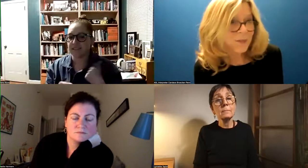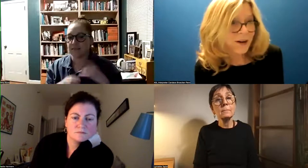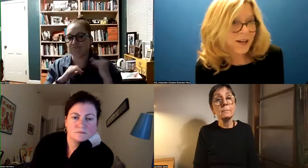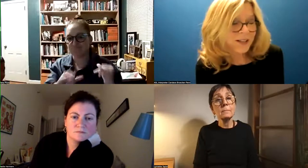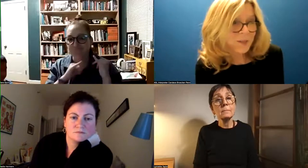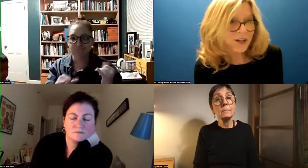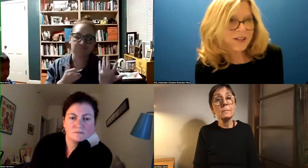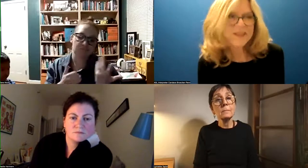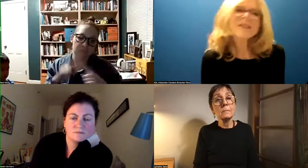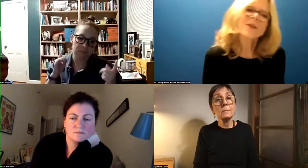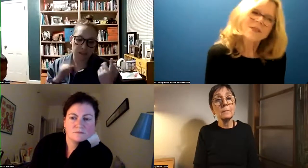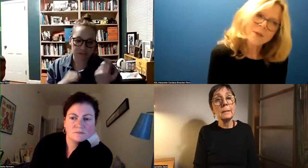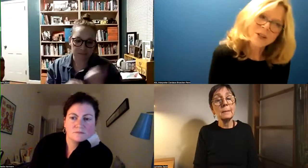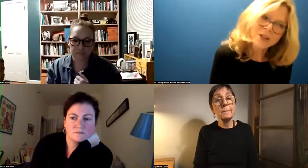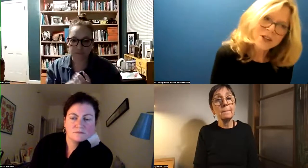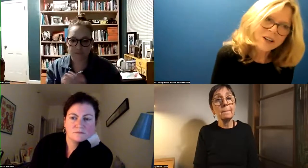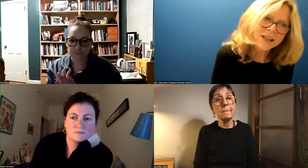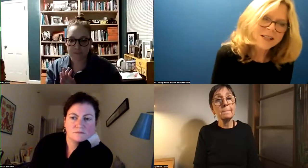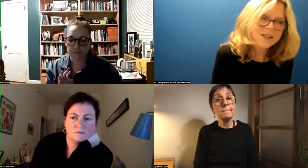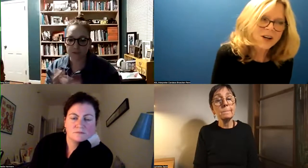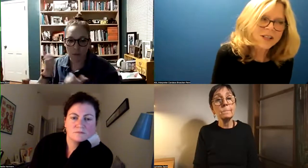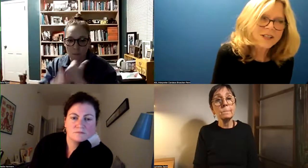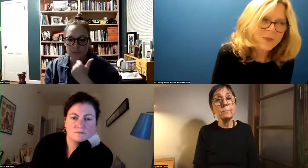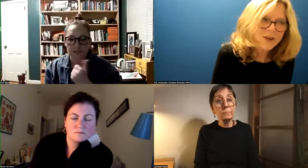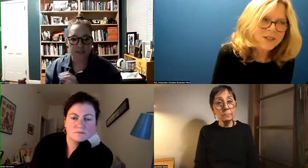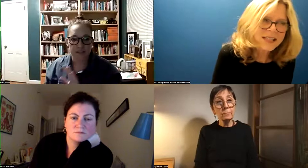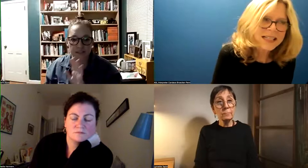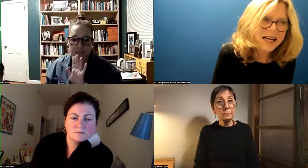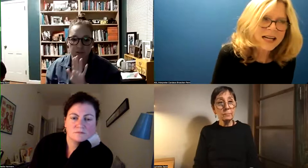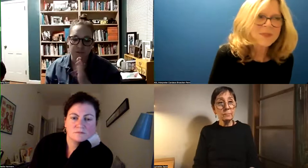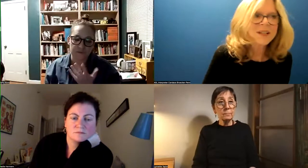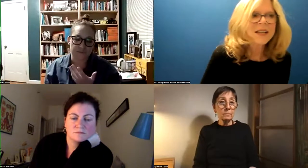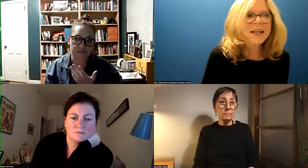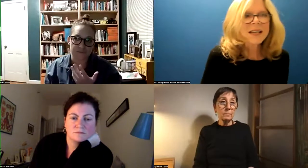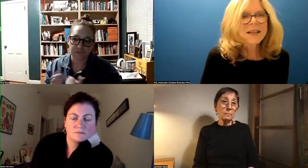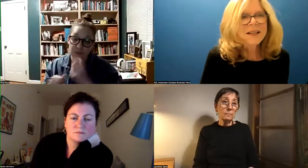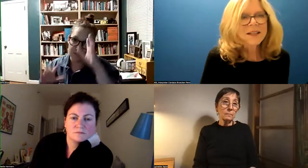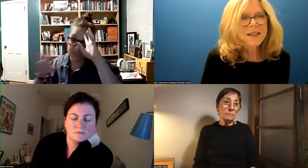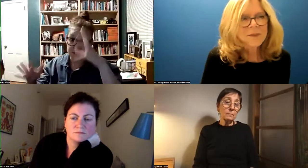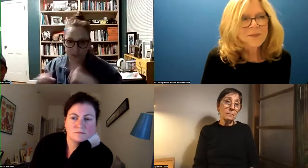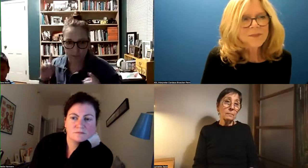deaf experience is sort of similar to Charlie's experiences at times.